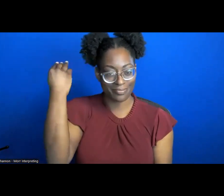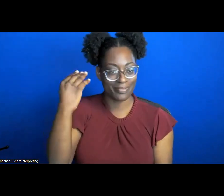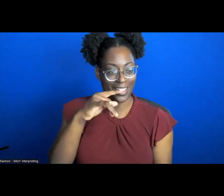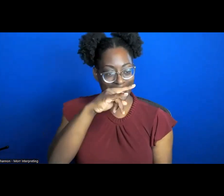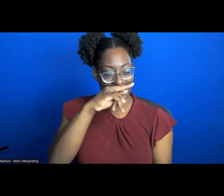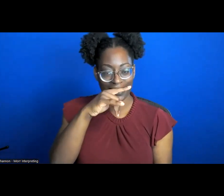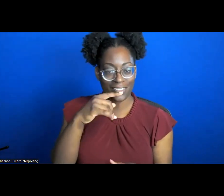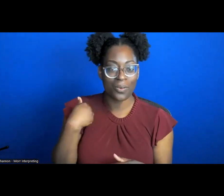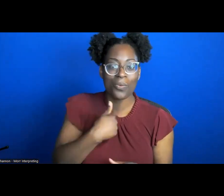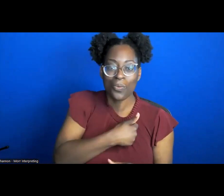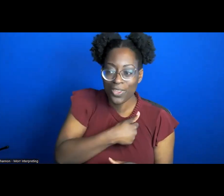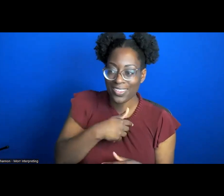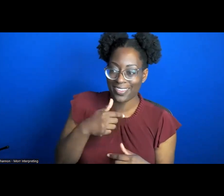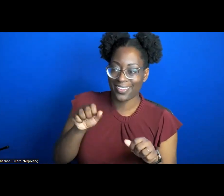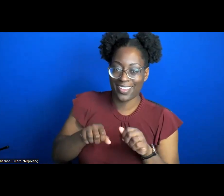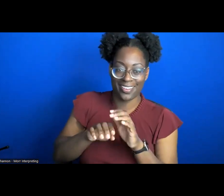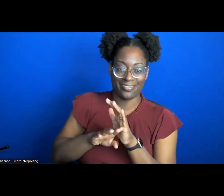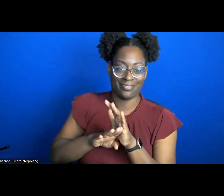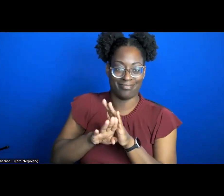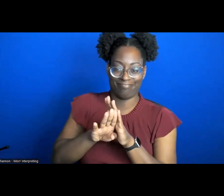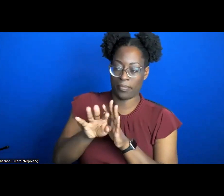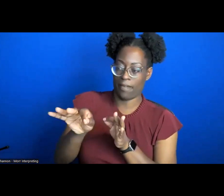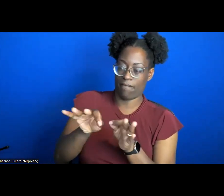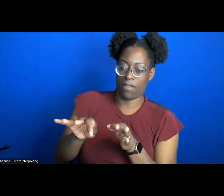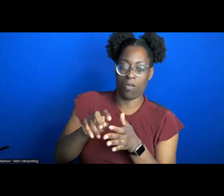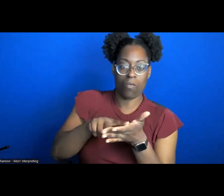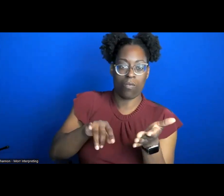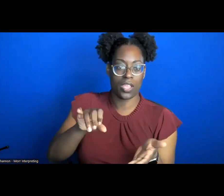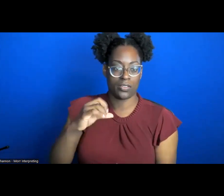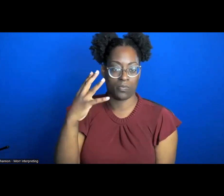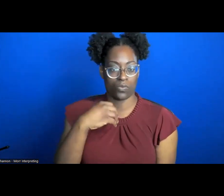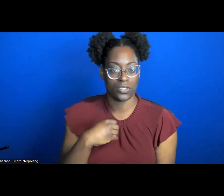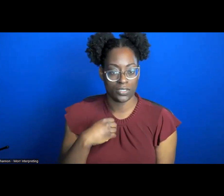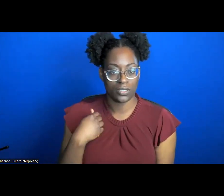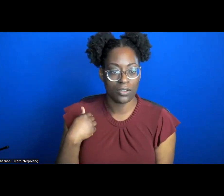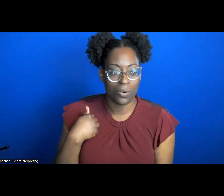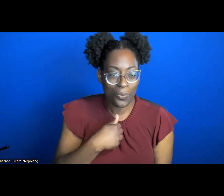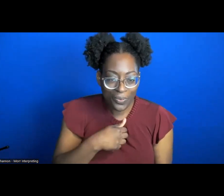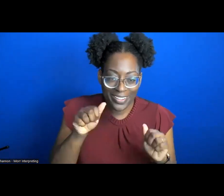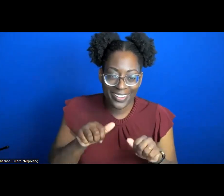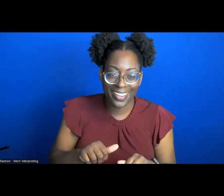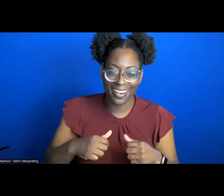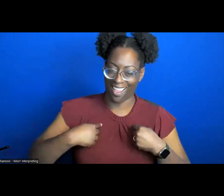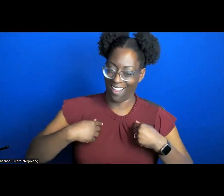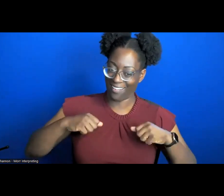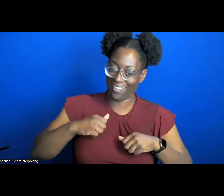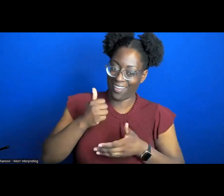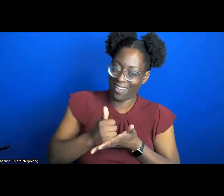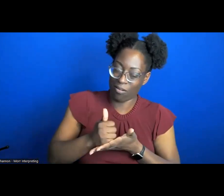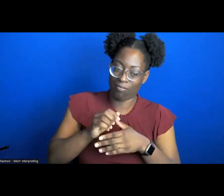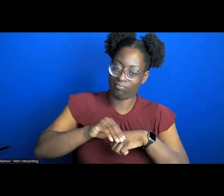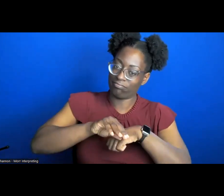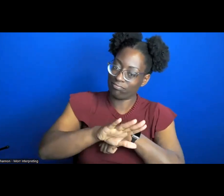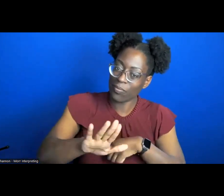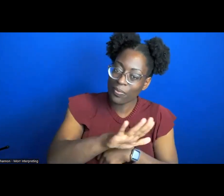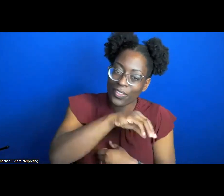I love having the opportunity to help shape the internal voice that will speak to them in their